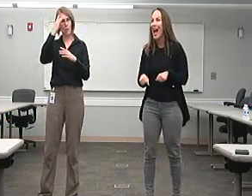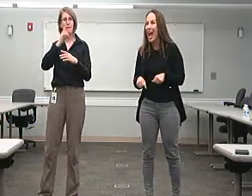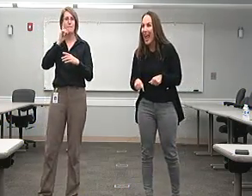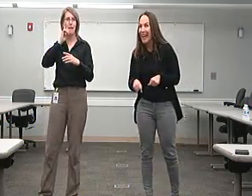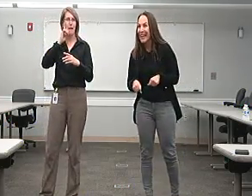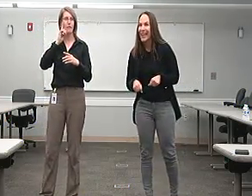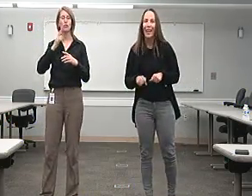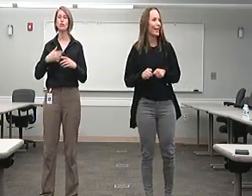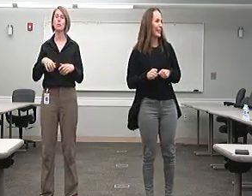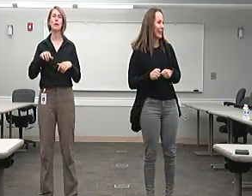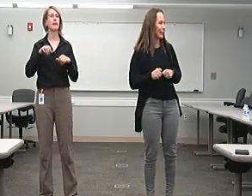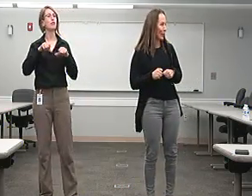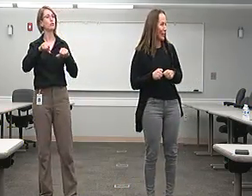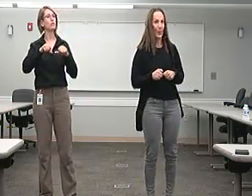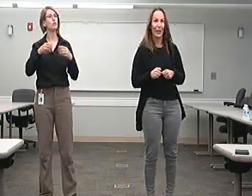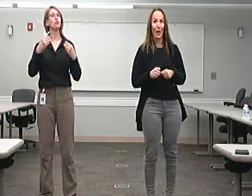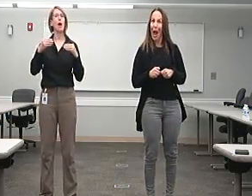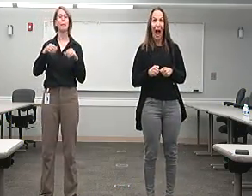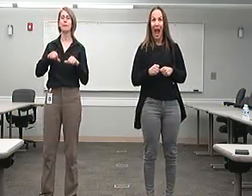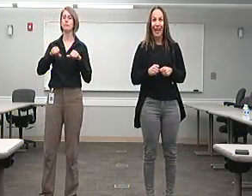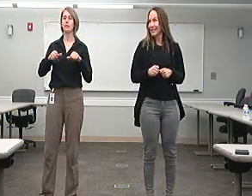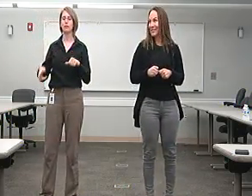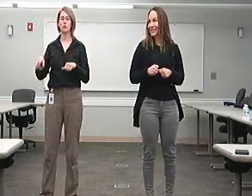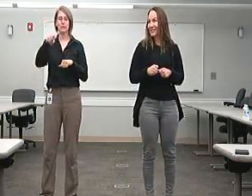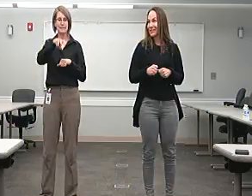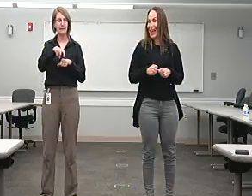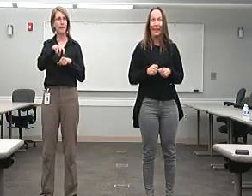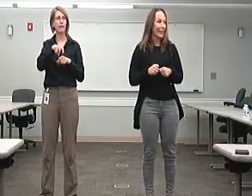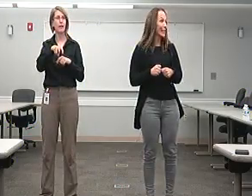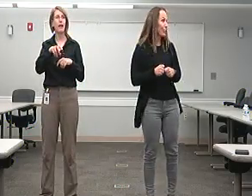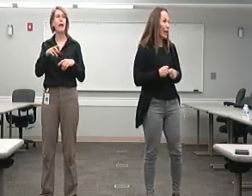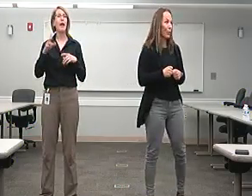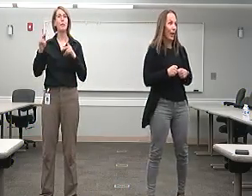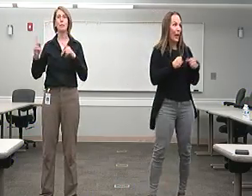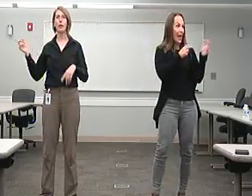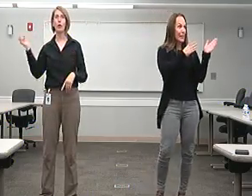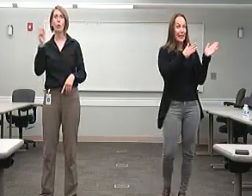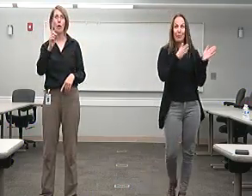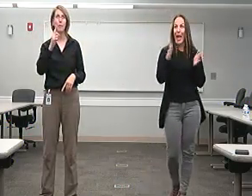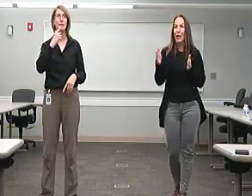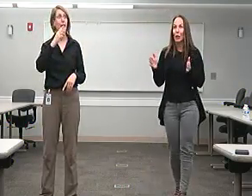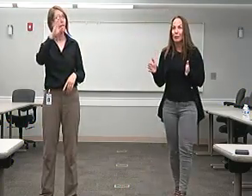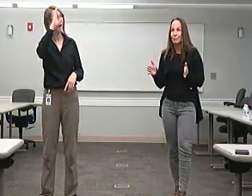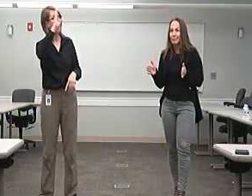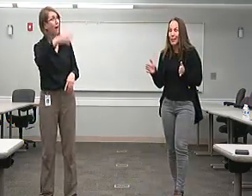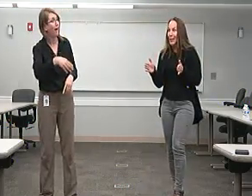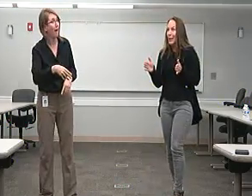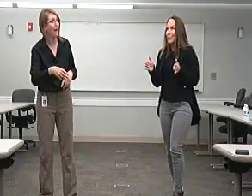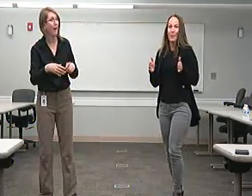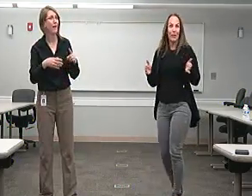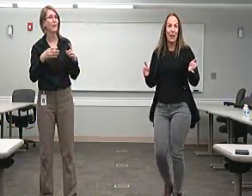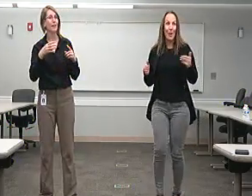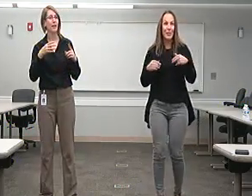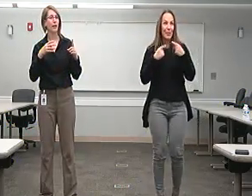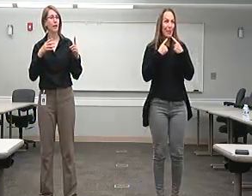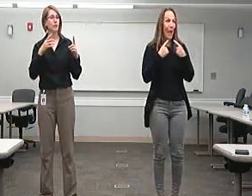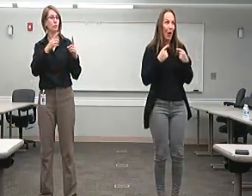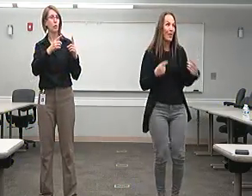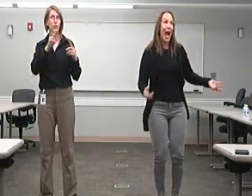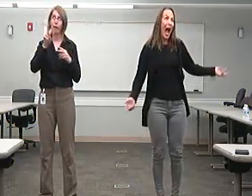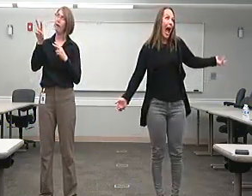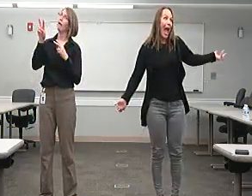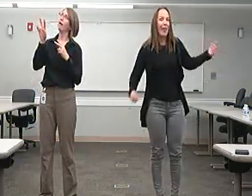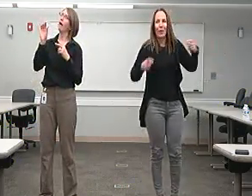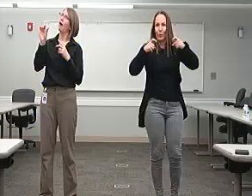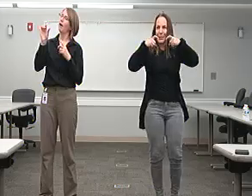And Leah would look at them and go. And Leah's brain went, I see a pattern. People come up to me and mouth, and they raise